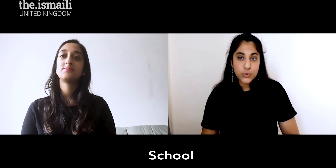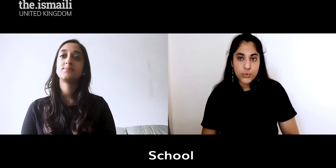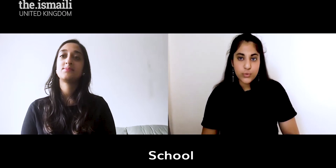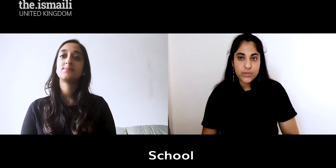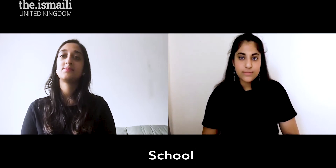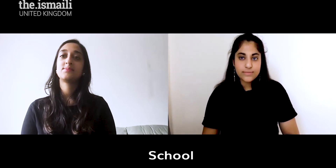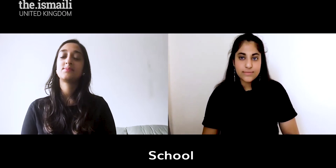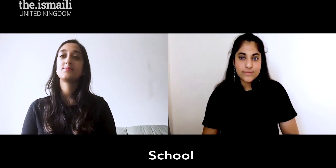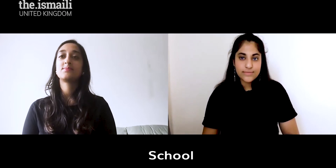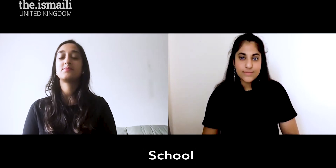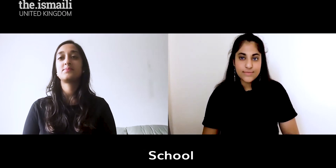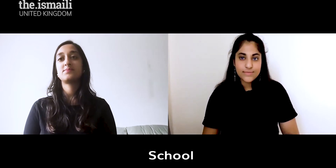School.